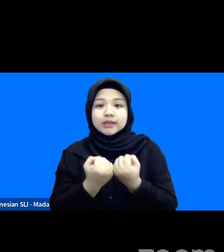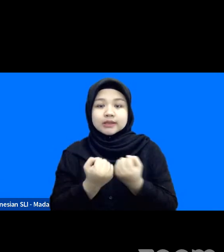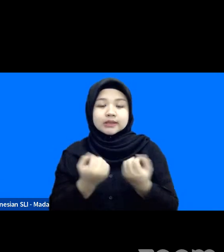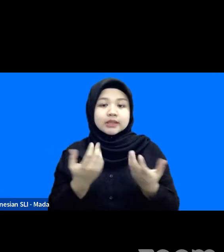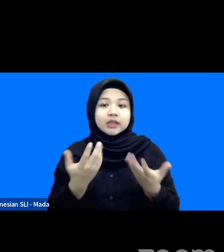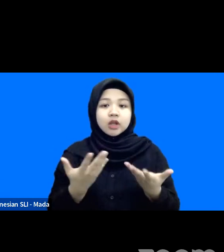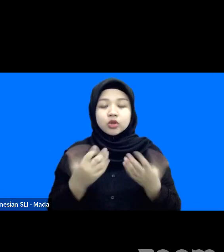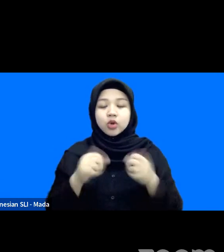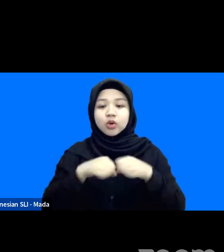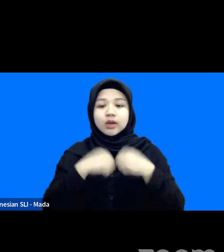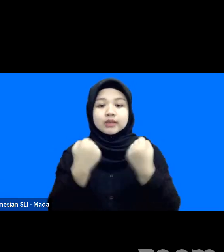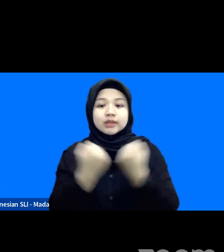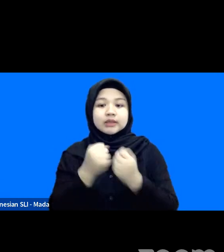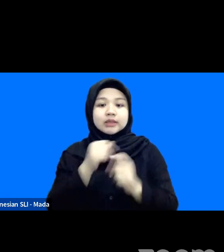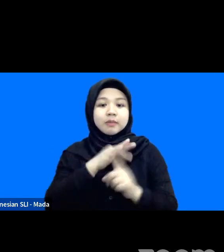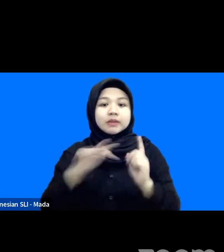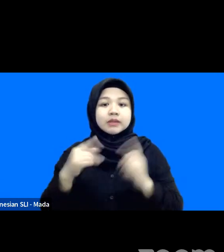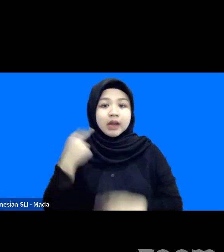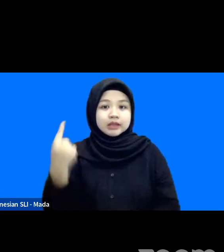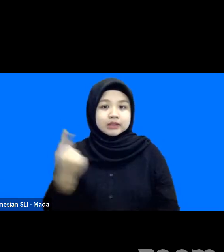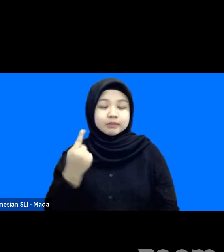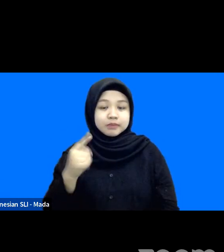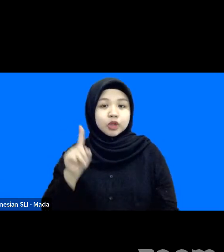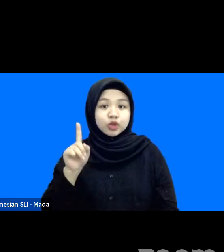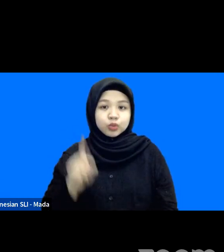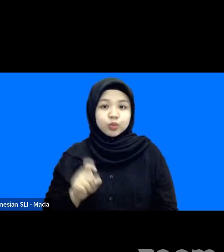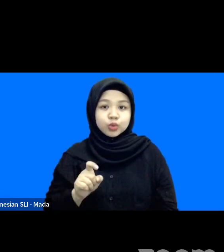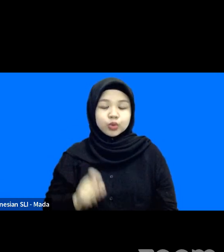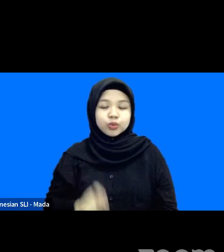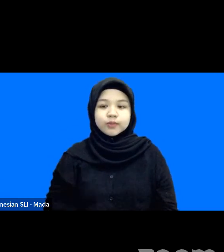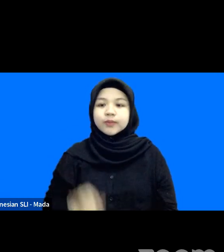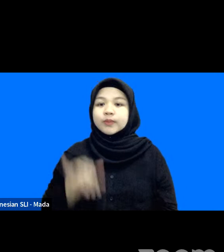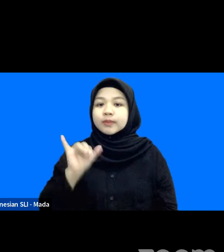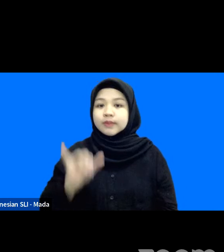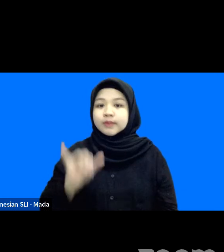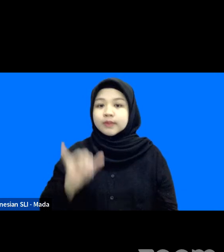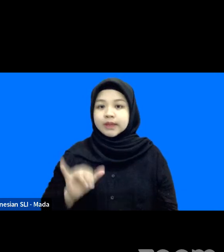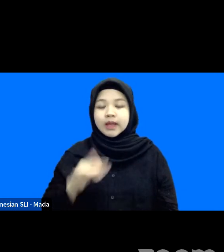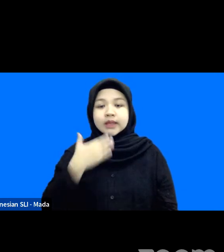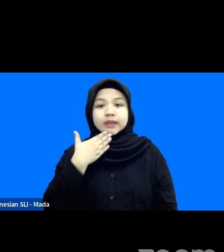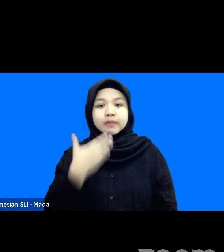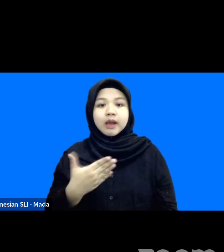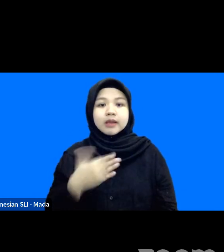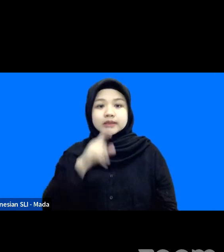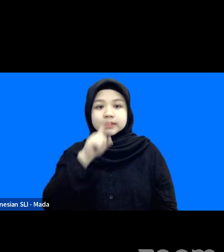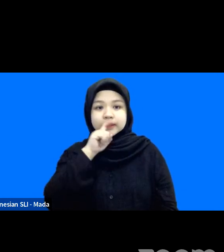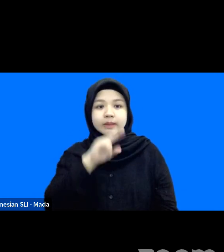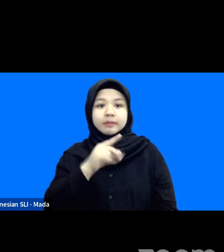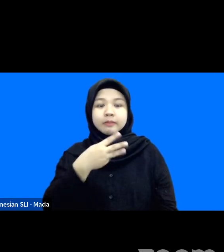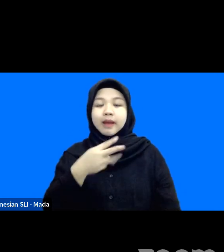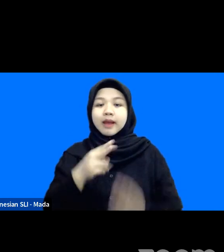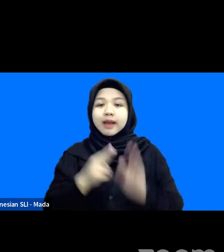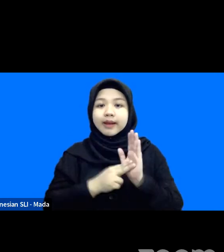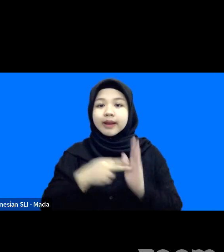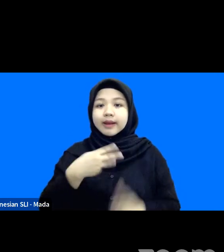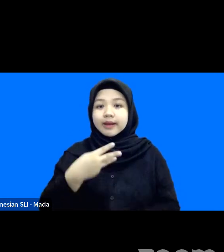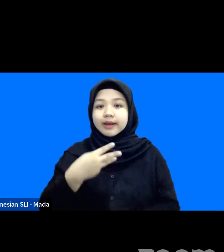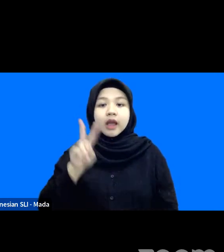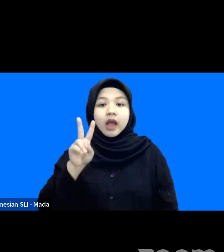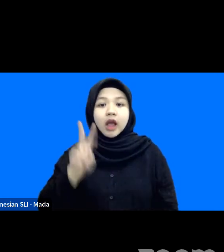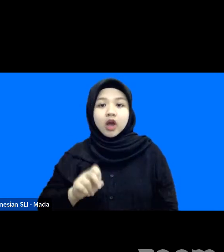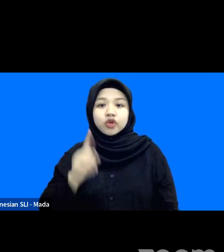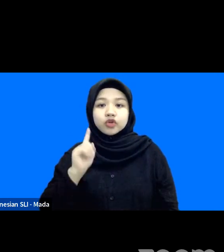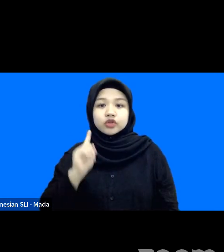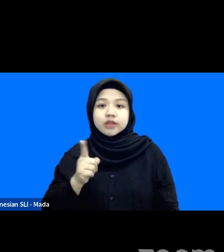much, Renee. Yes, I think that it should be like a public commitment in terms of, you know, increasing the education budget.